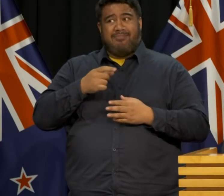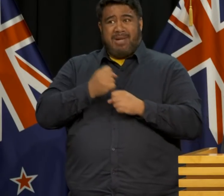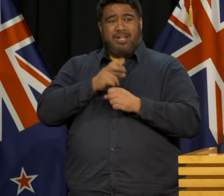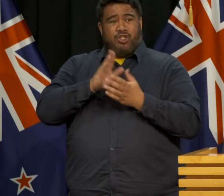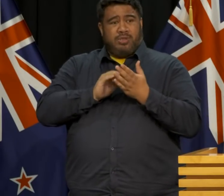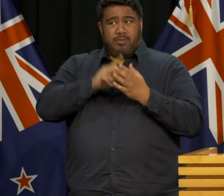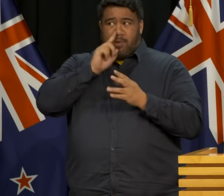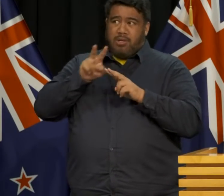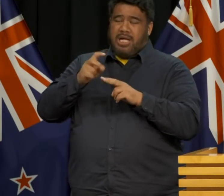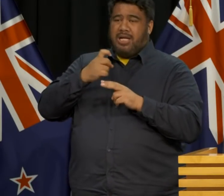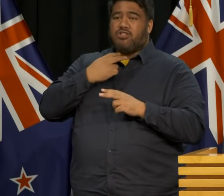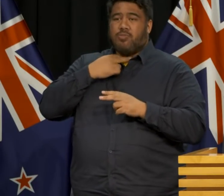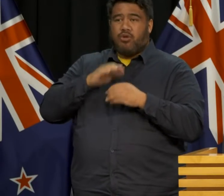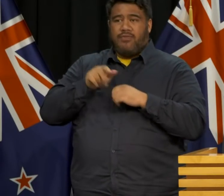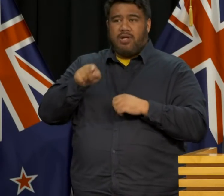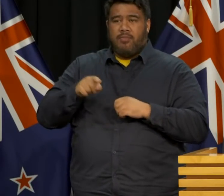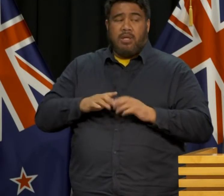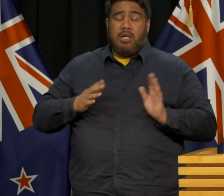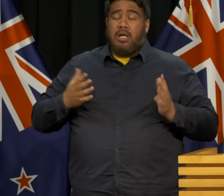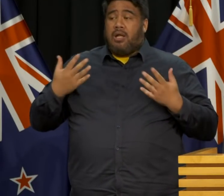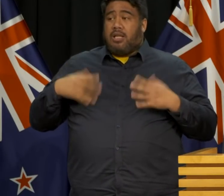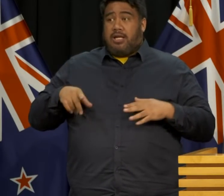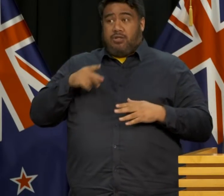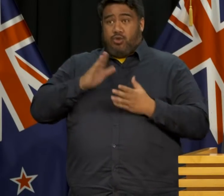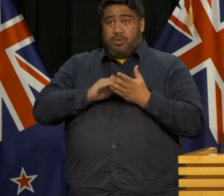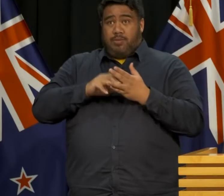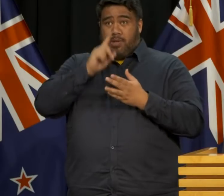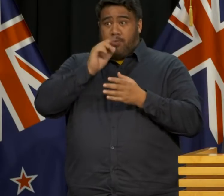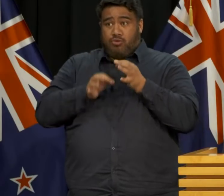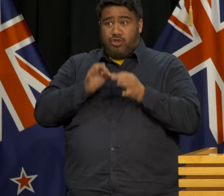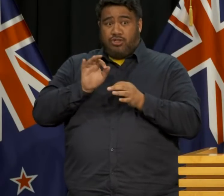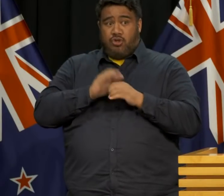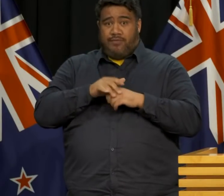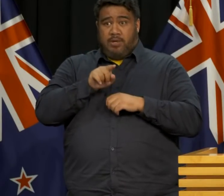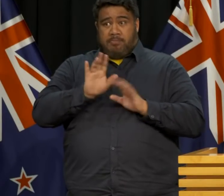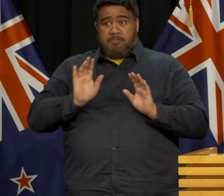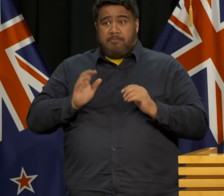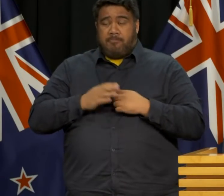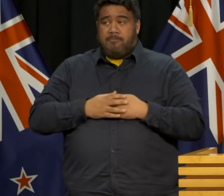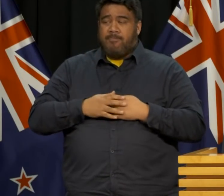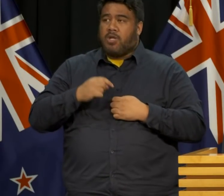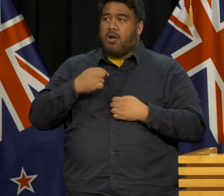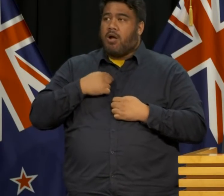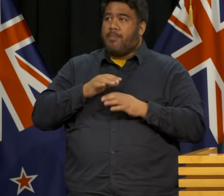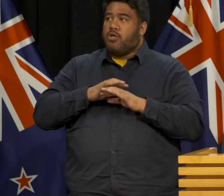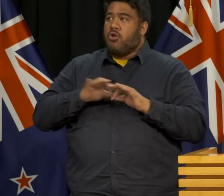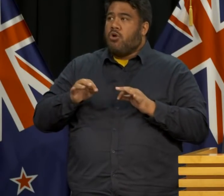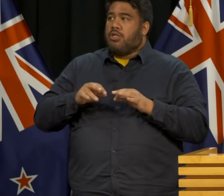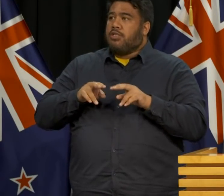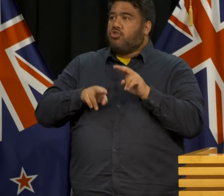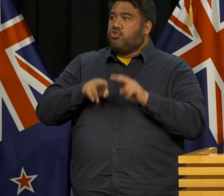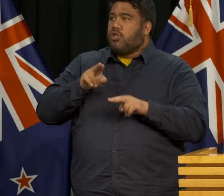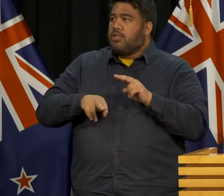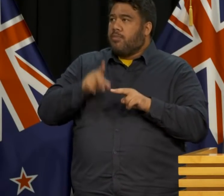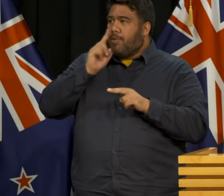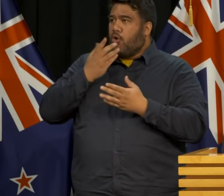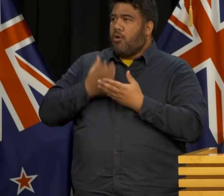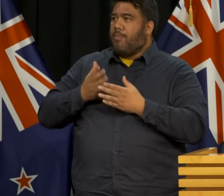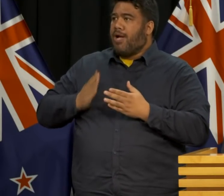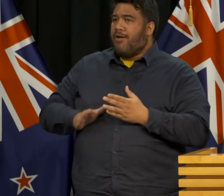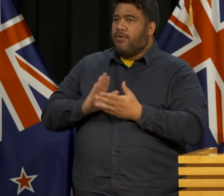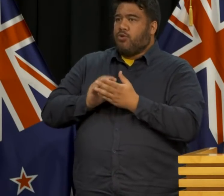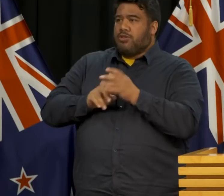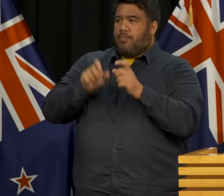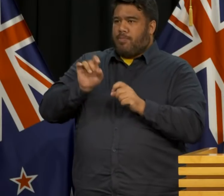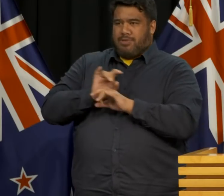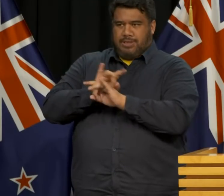Look, I'll let New Zealanders make their own judgments on that. I'm not going to make judgments on behalf of the New Zealand public. They are